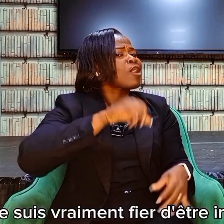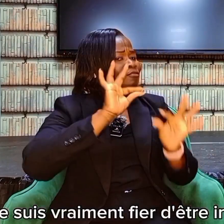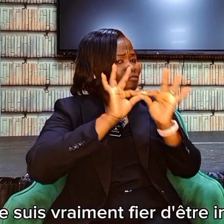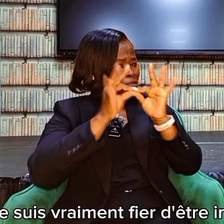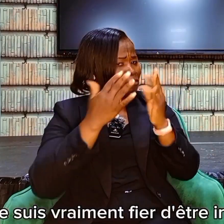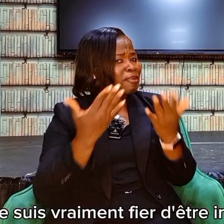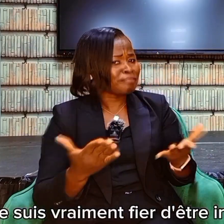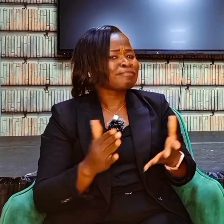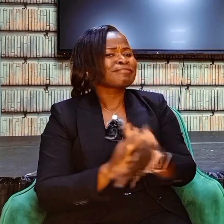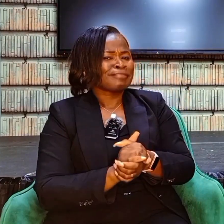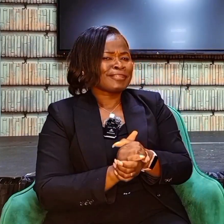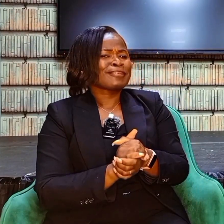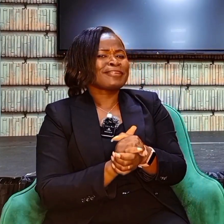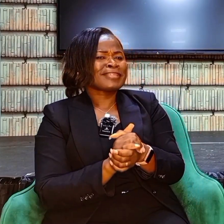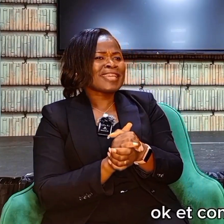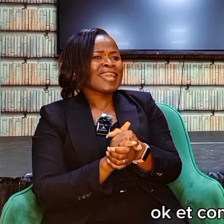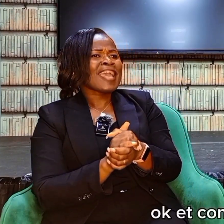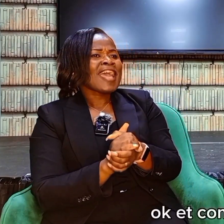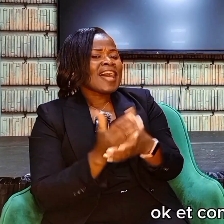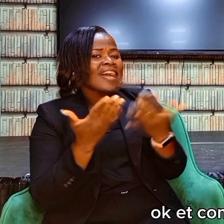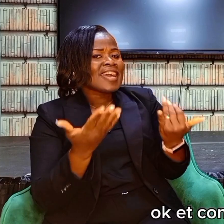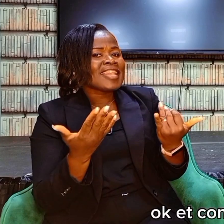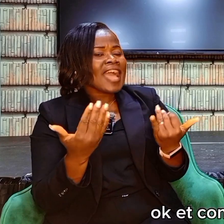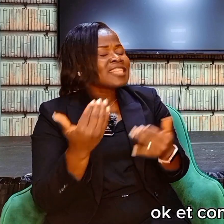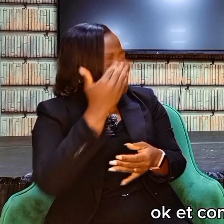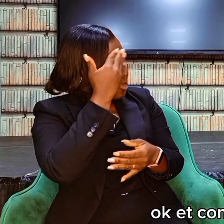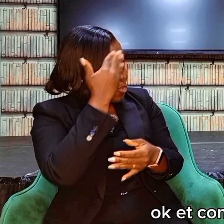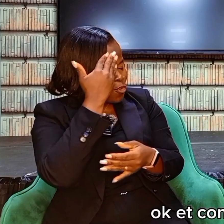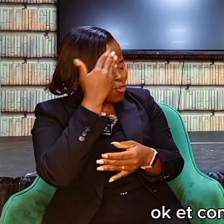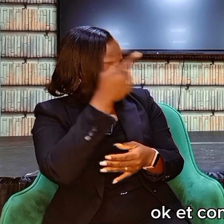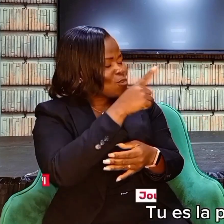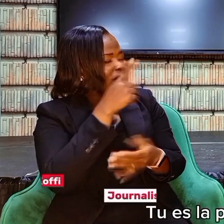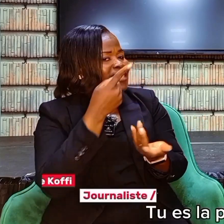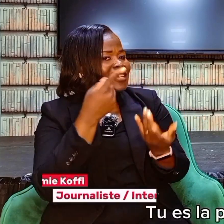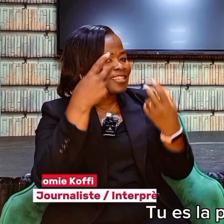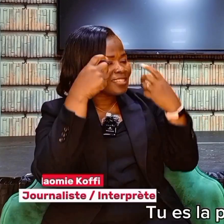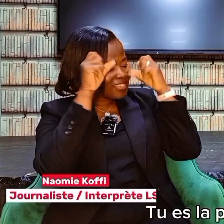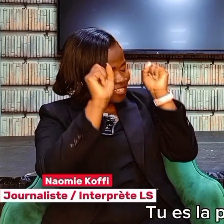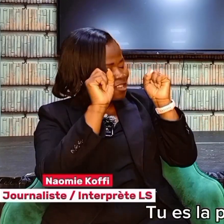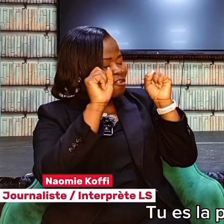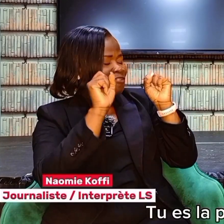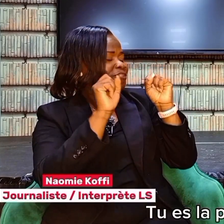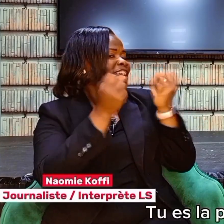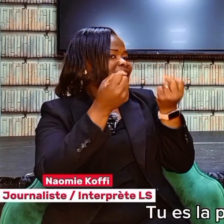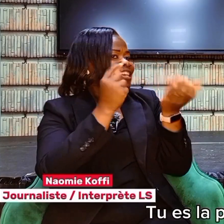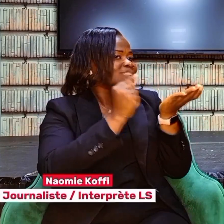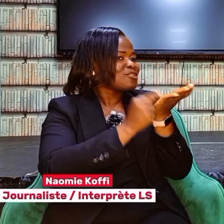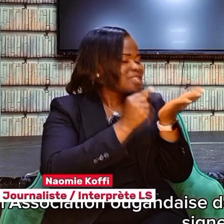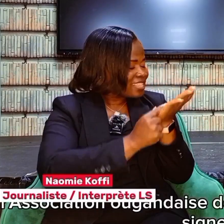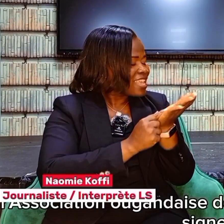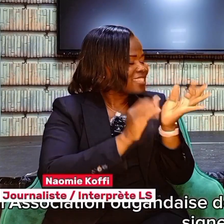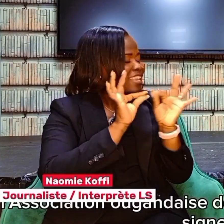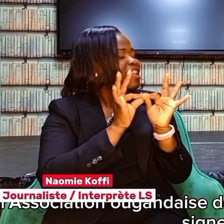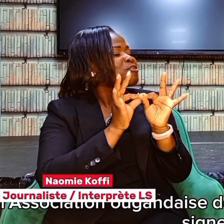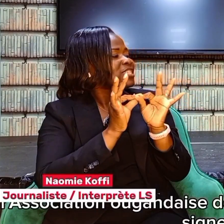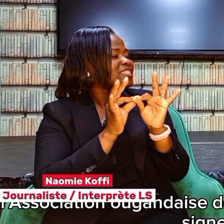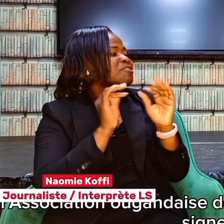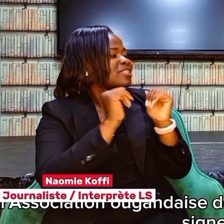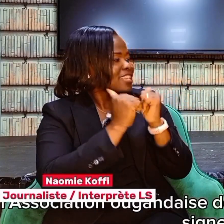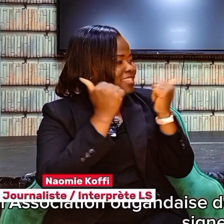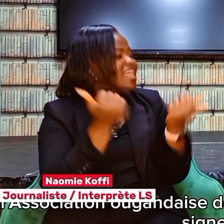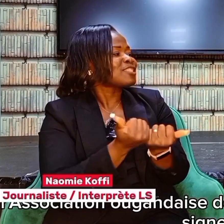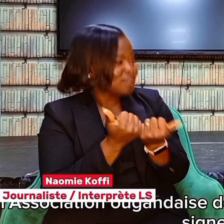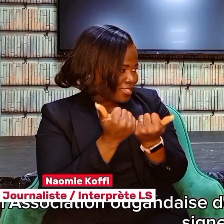language interpreter. Okay. And as I know, you are the chair of Uganda Sign